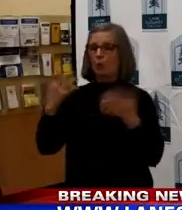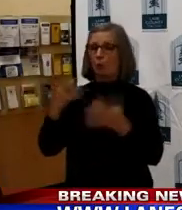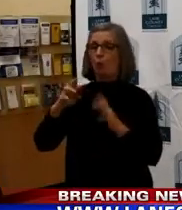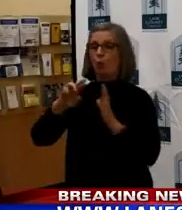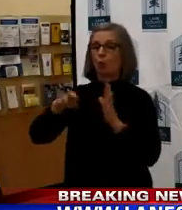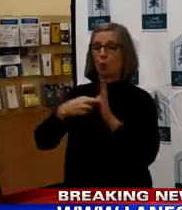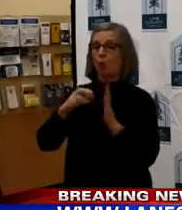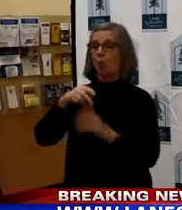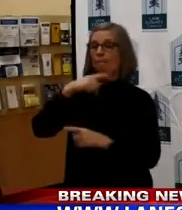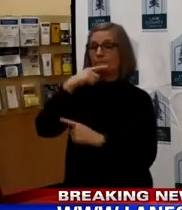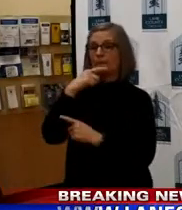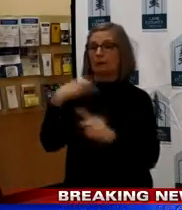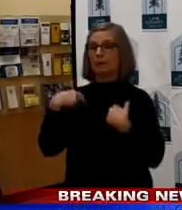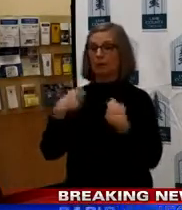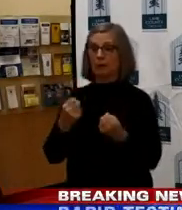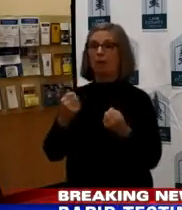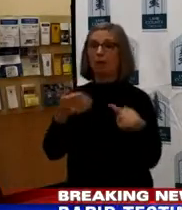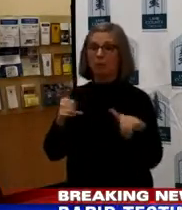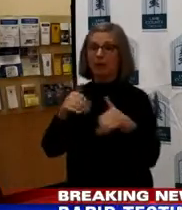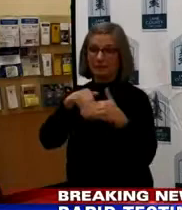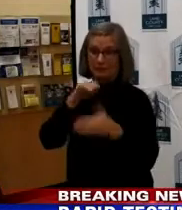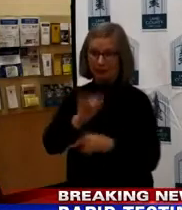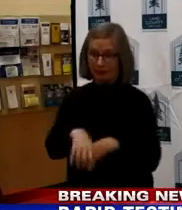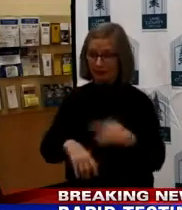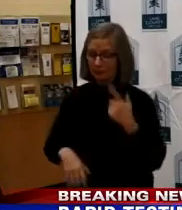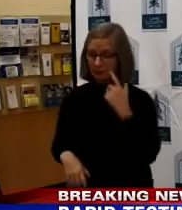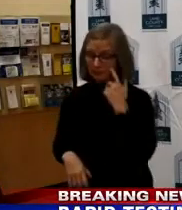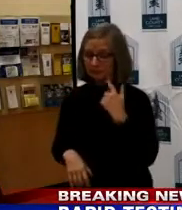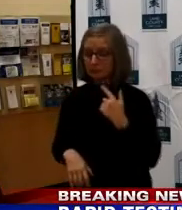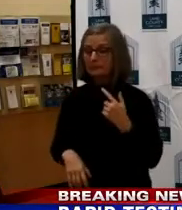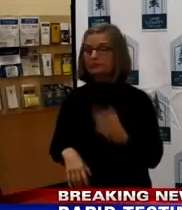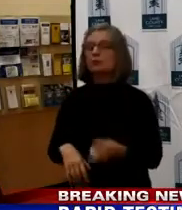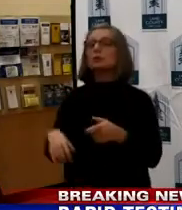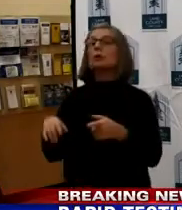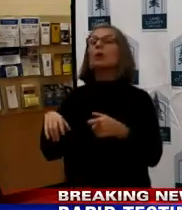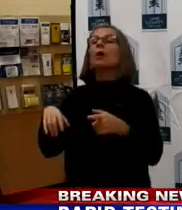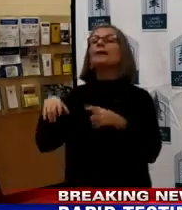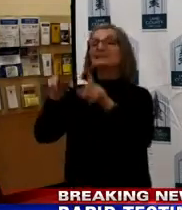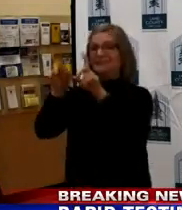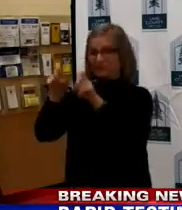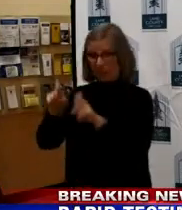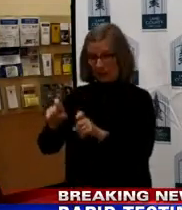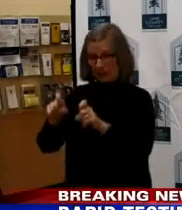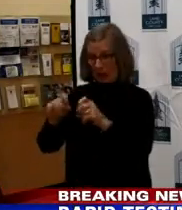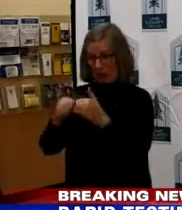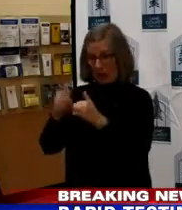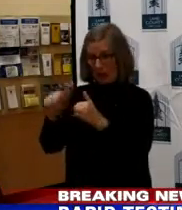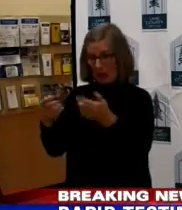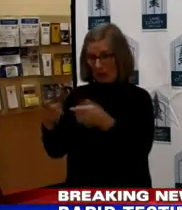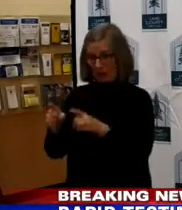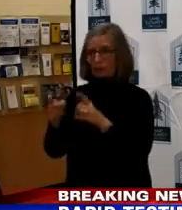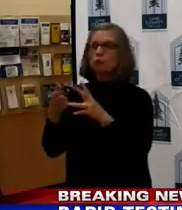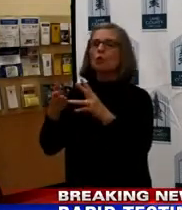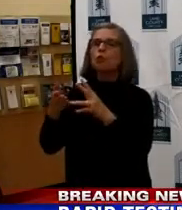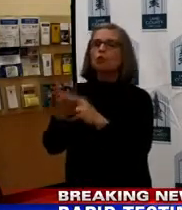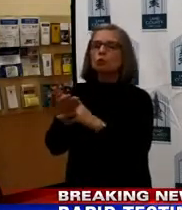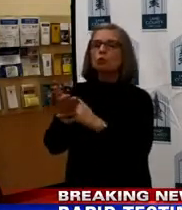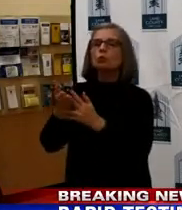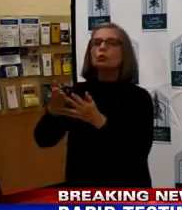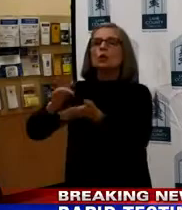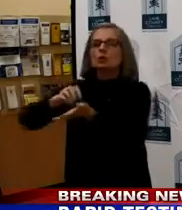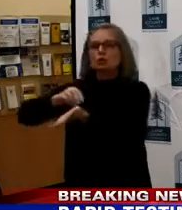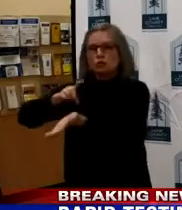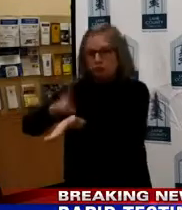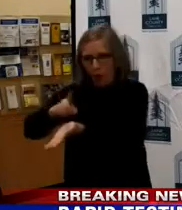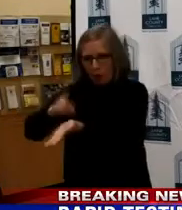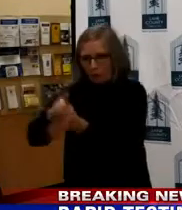way testing is still happening is through a medical provider, a doctor, through their evaluation of you. Those doctors